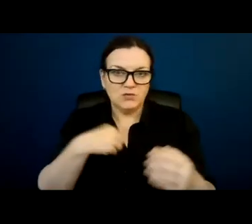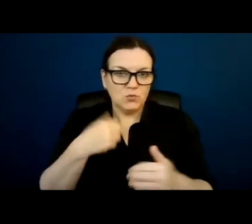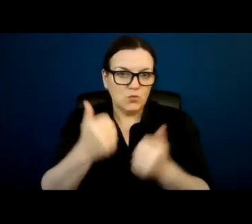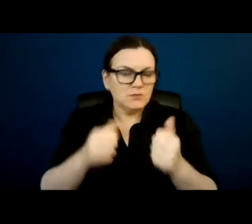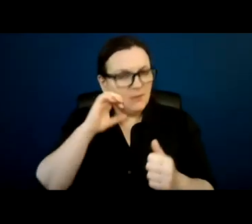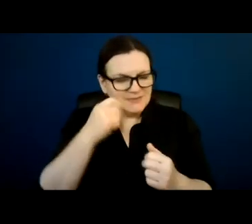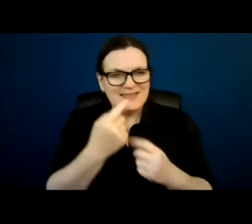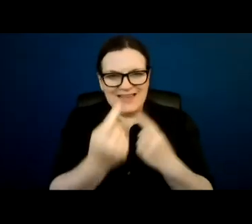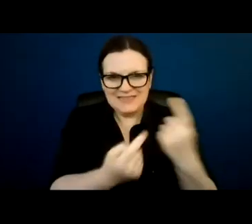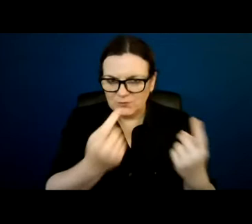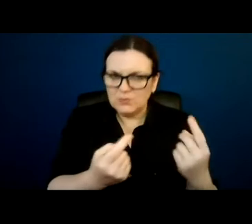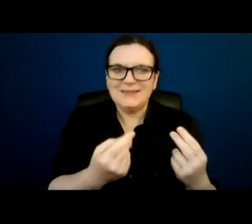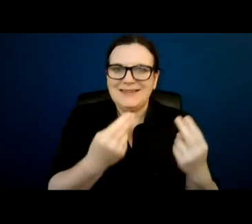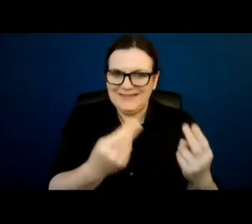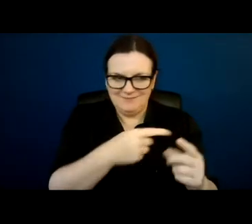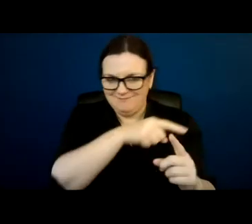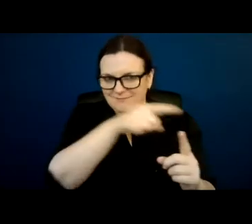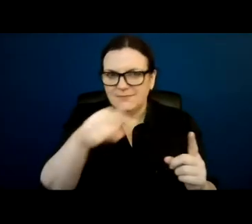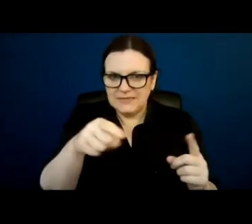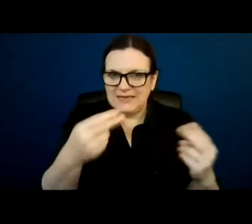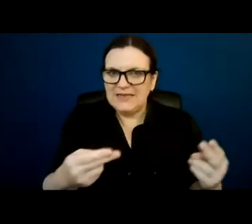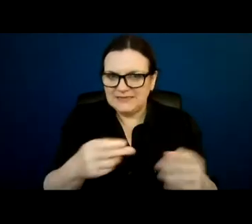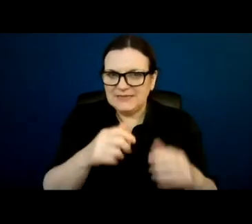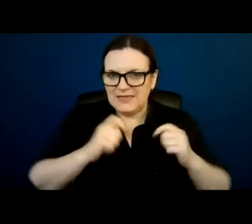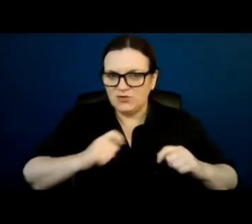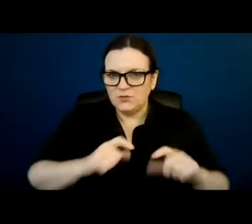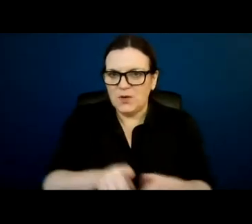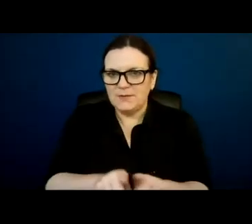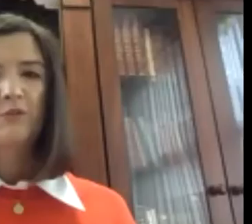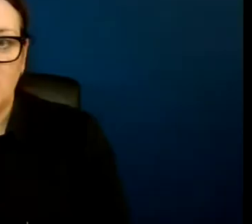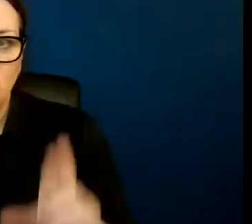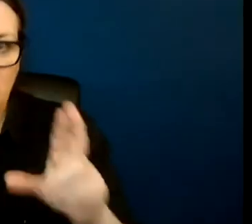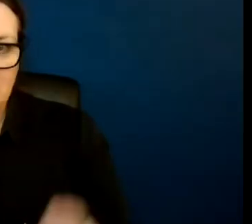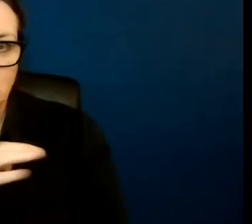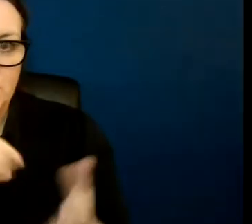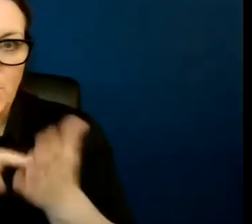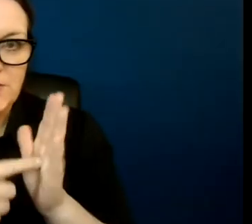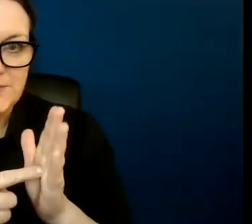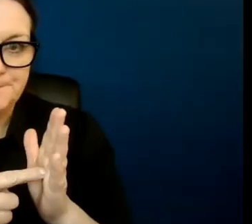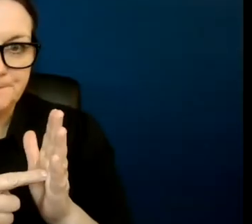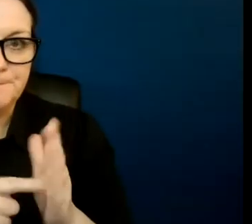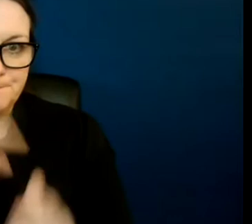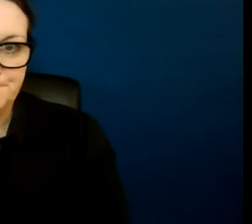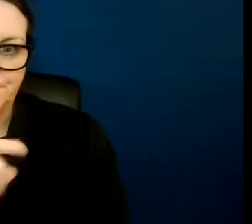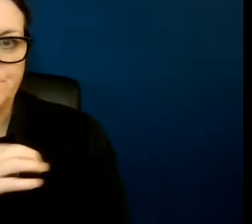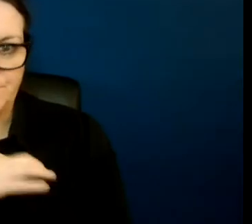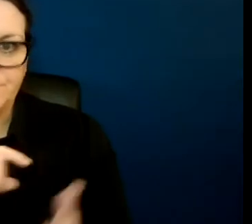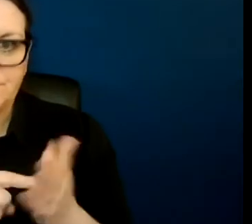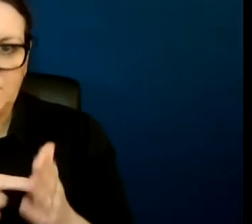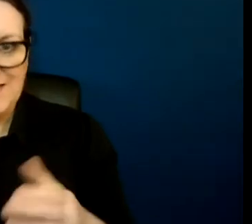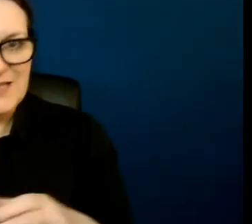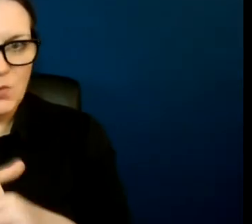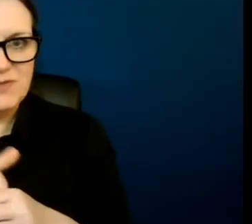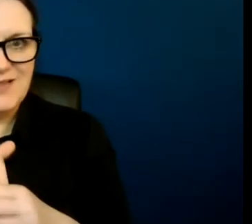a solicitor by himself as well. Absolutely. Absolutely, Joe, that's a very good point. And that is encompassed under the act.